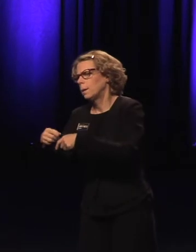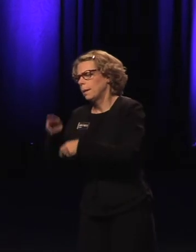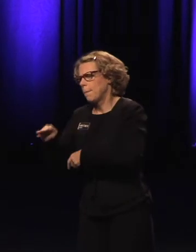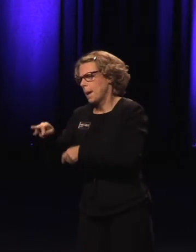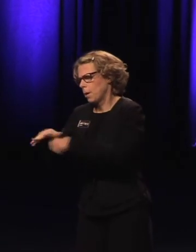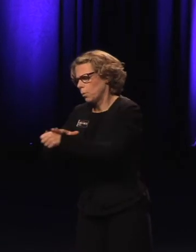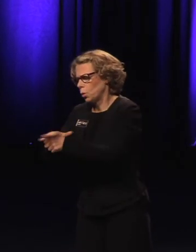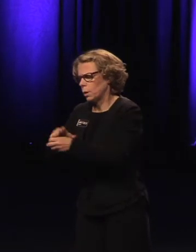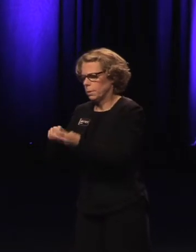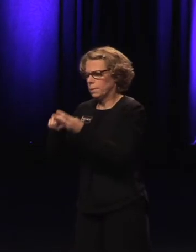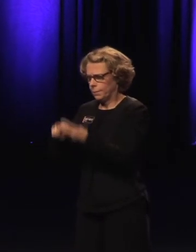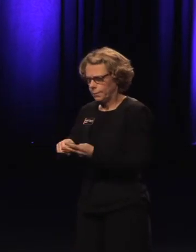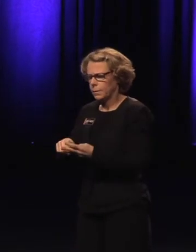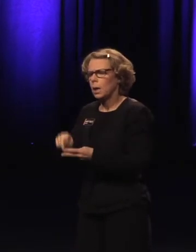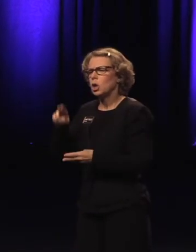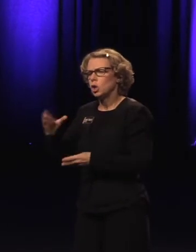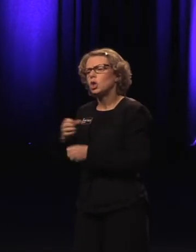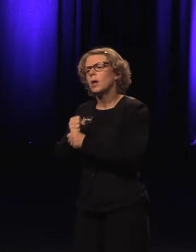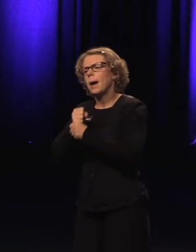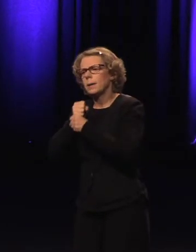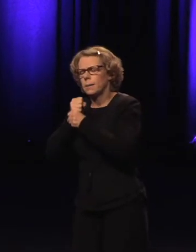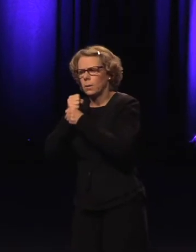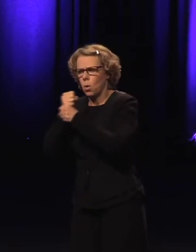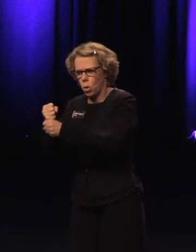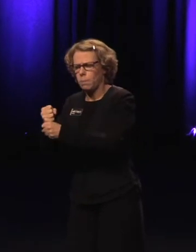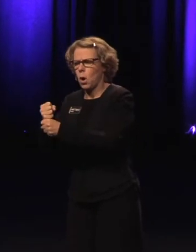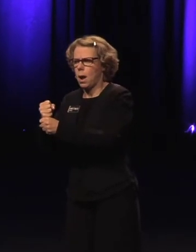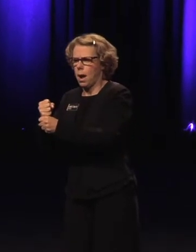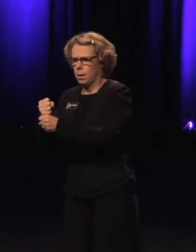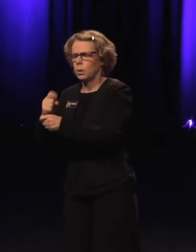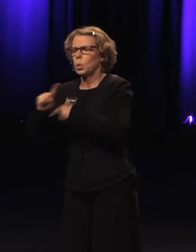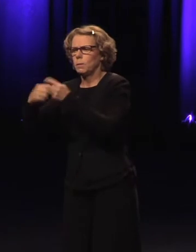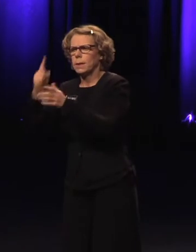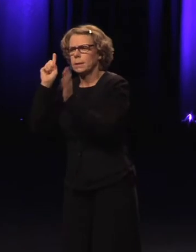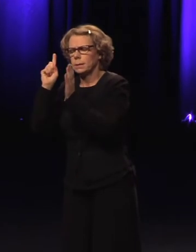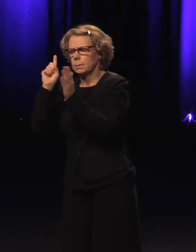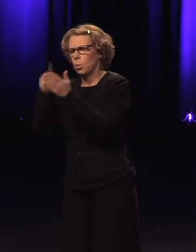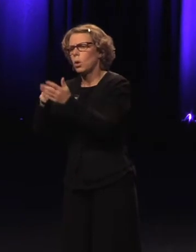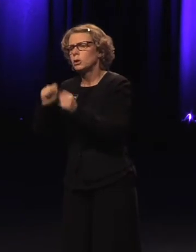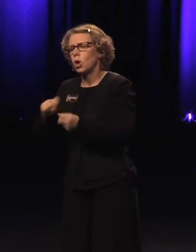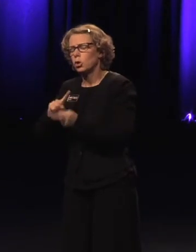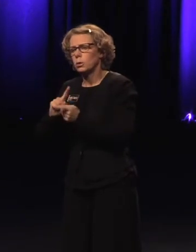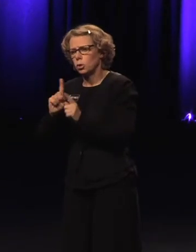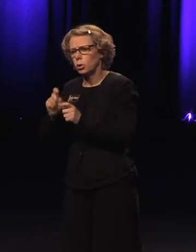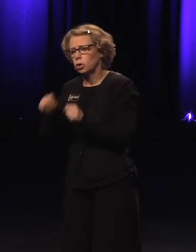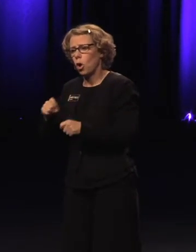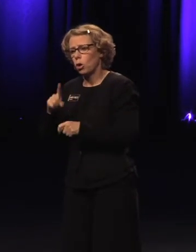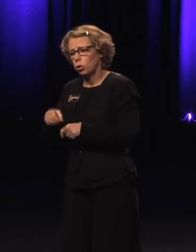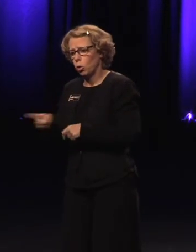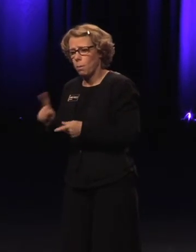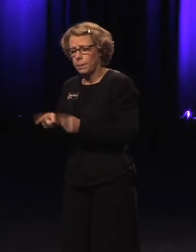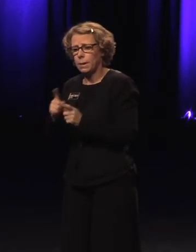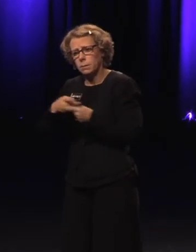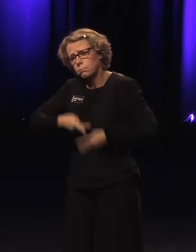the new Sustainable Development Goals will be universal and not only addressed